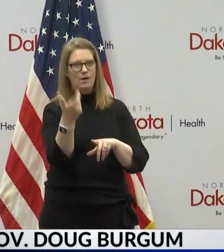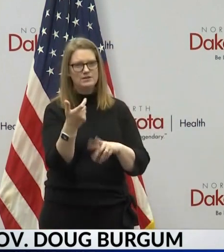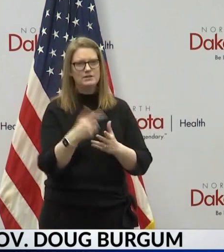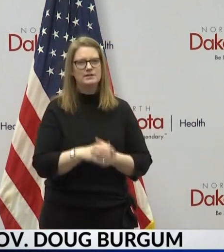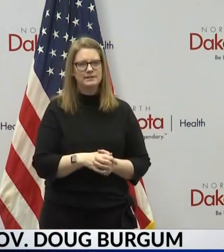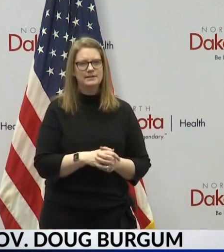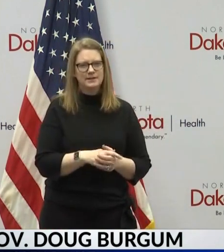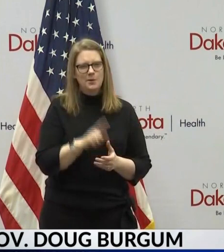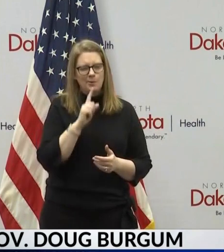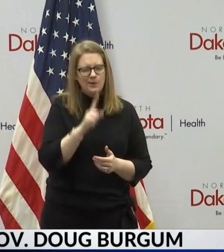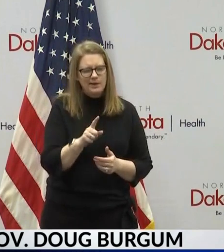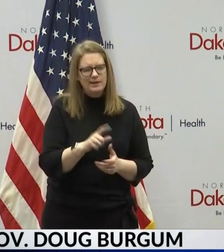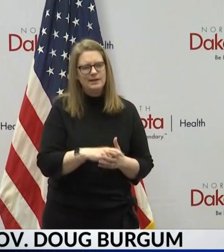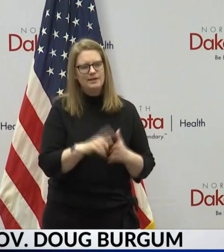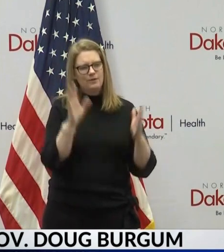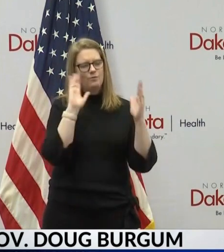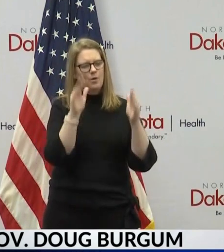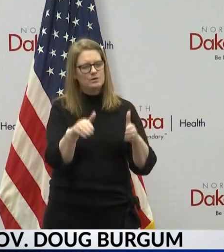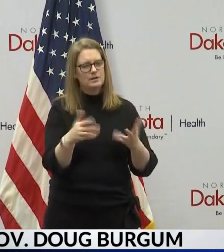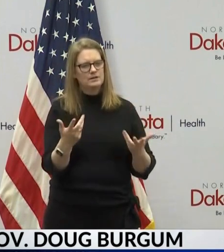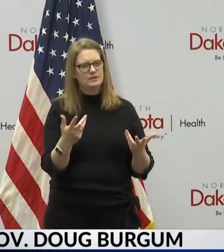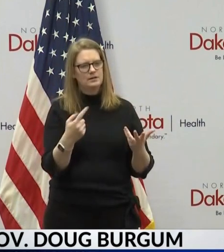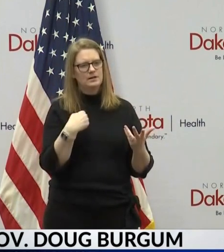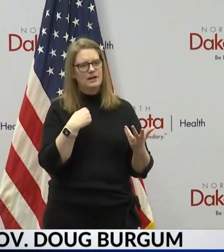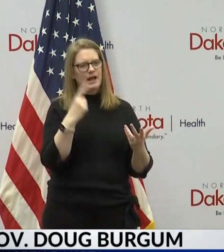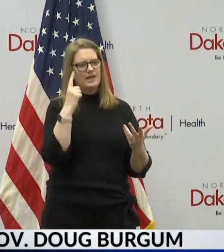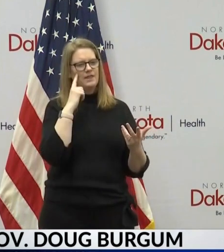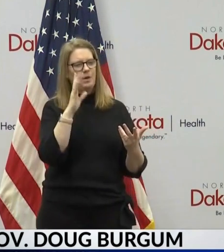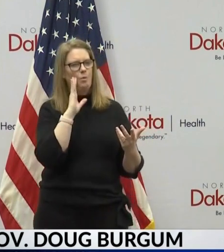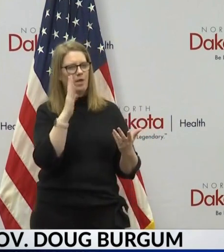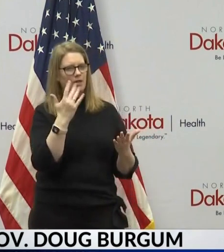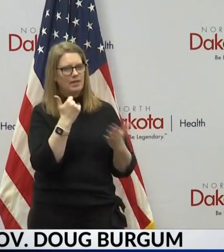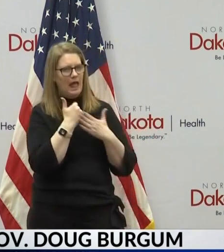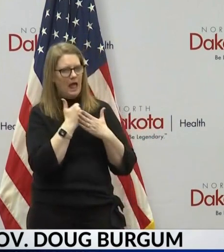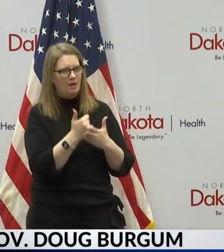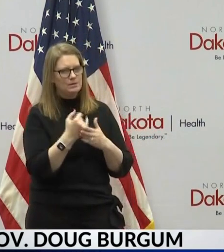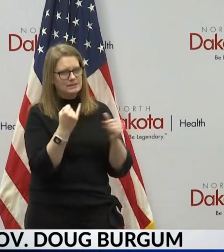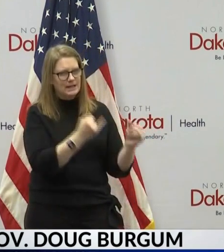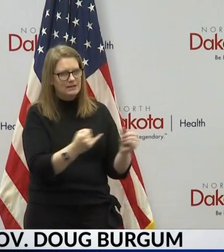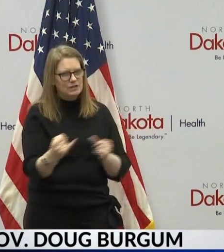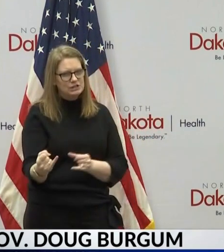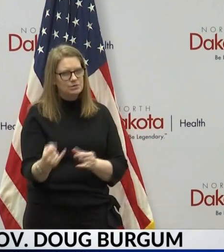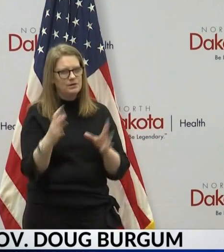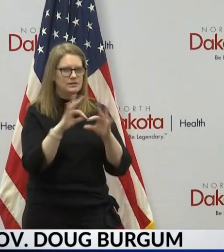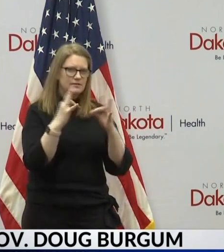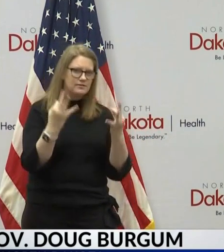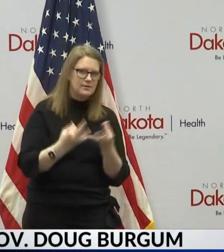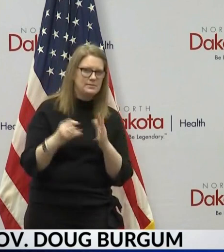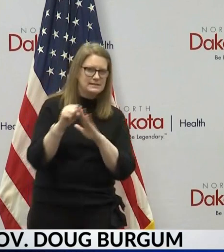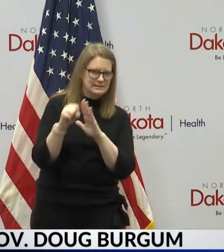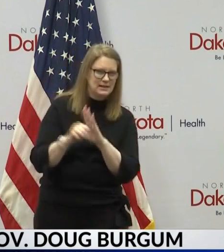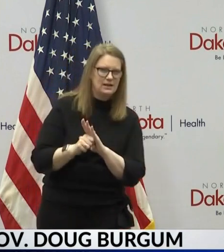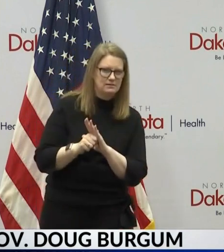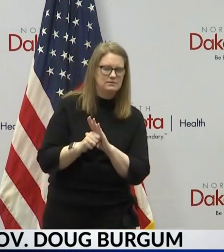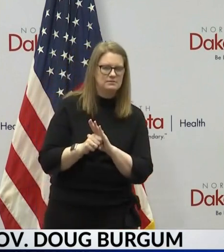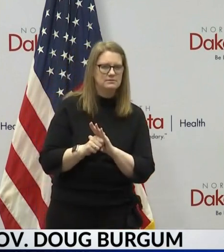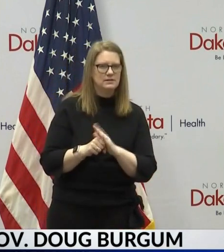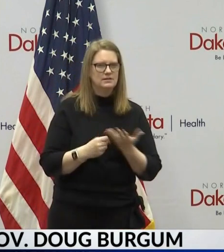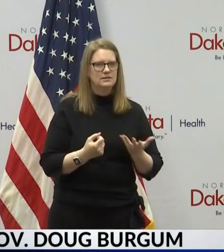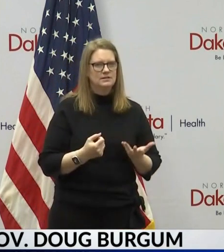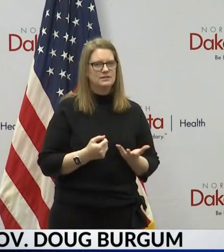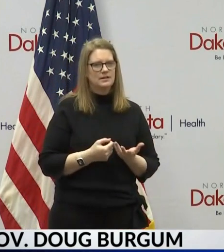muscle even stronger right now, because it's one of the things that's going to help us as individuals and as families and as a state be part of